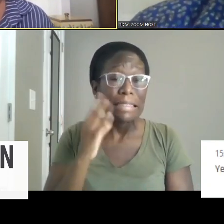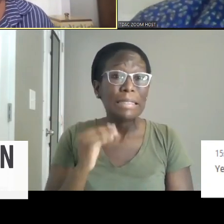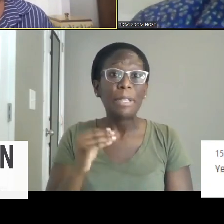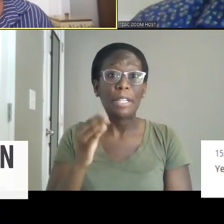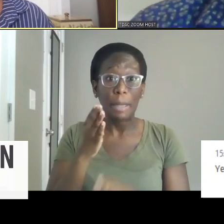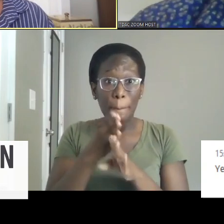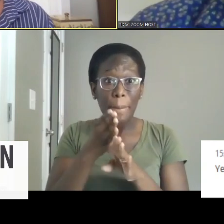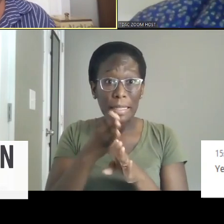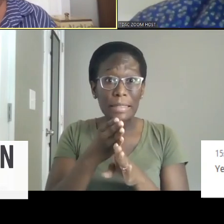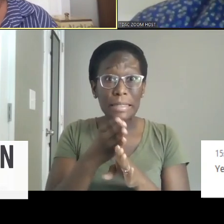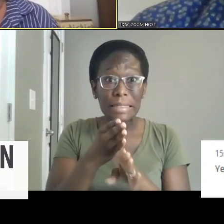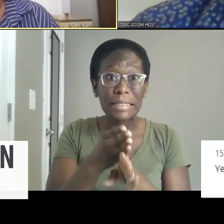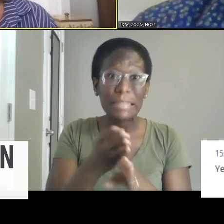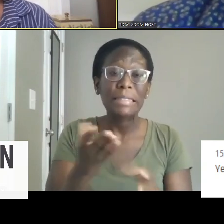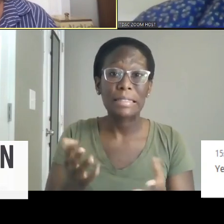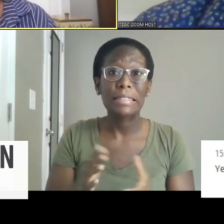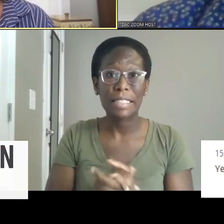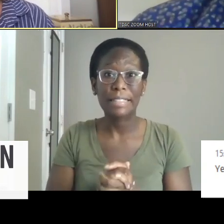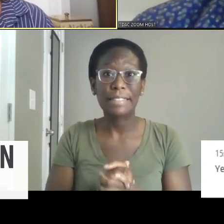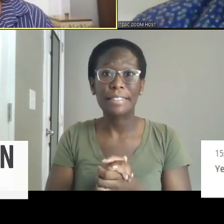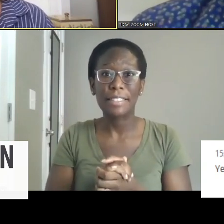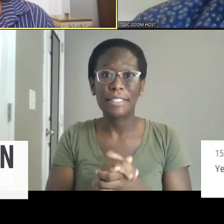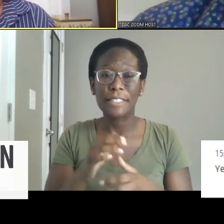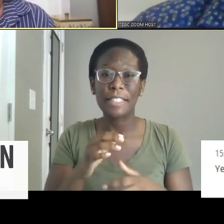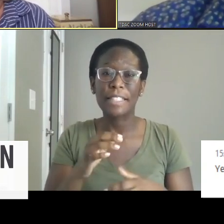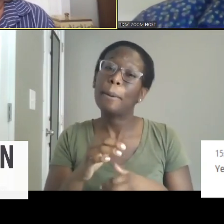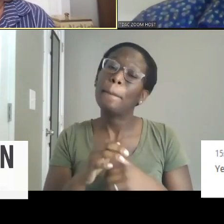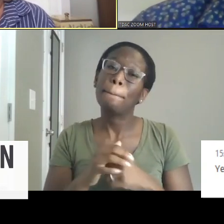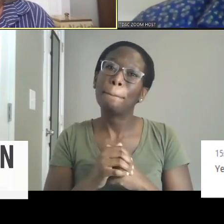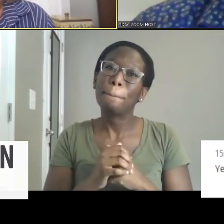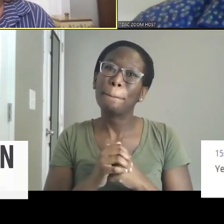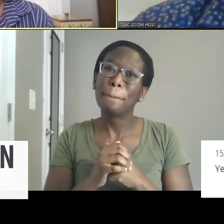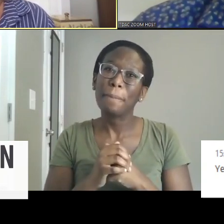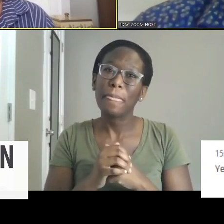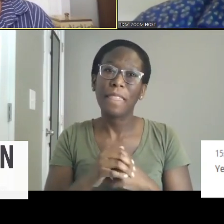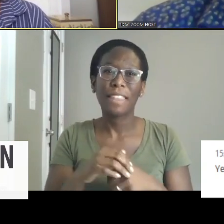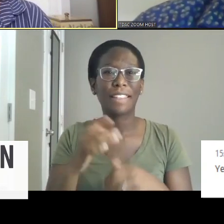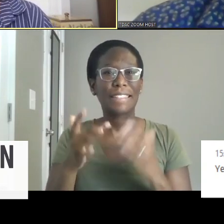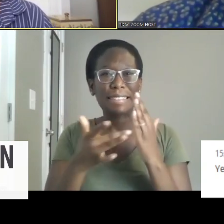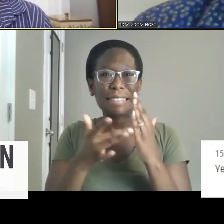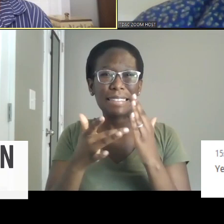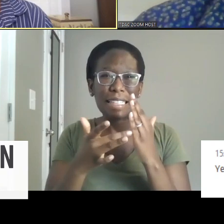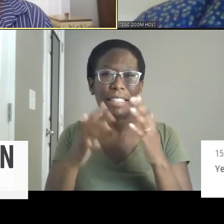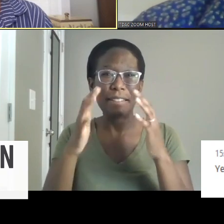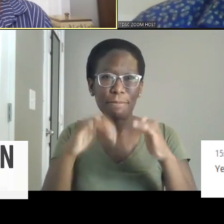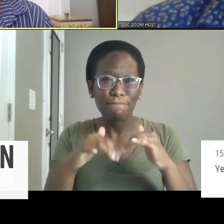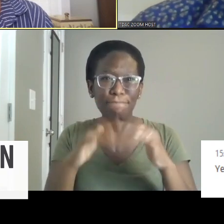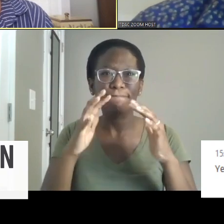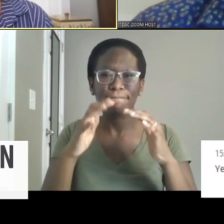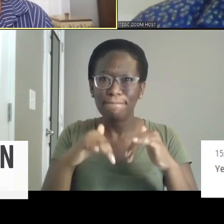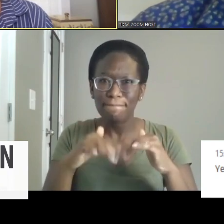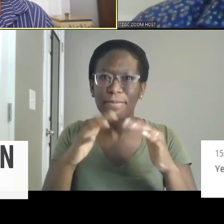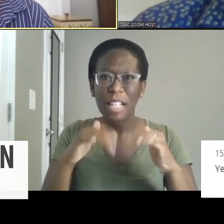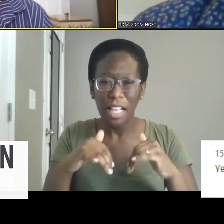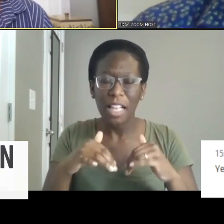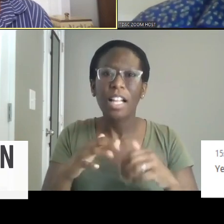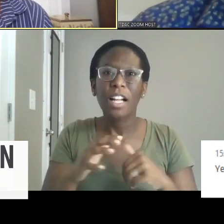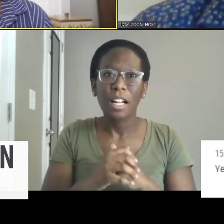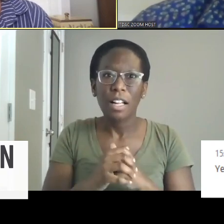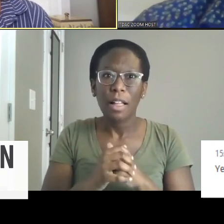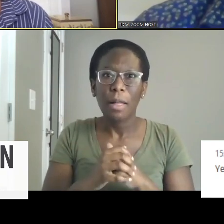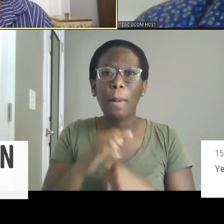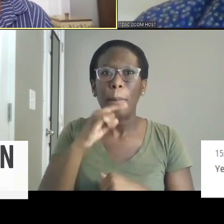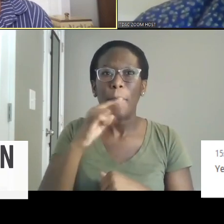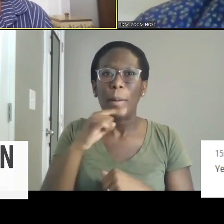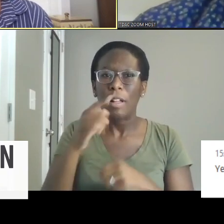that come down, but all services that and programs that state and local governments provide to the public are covered by